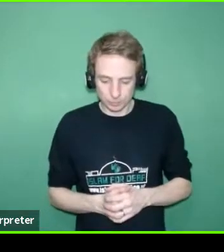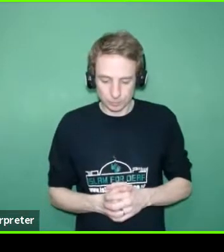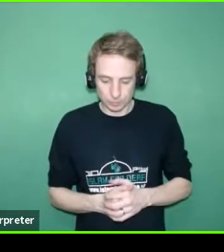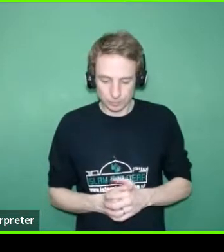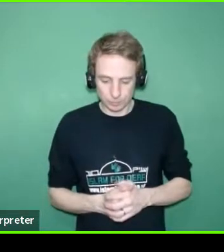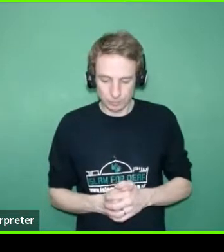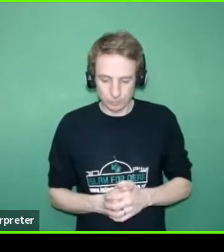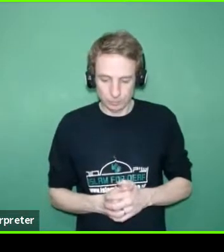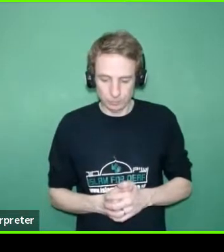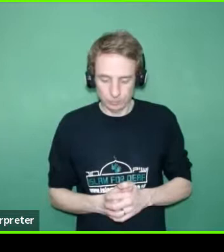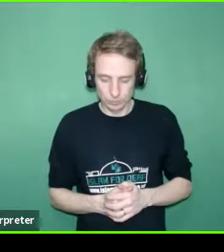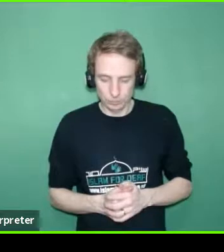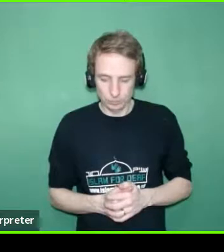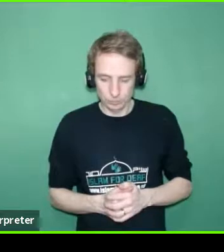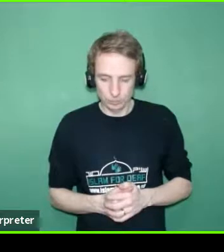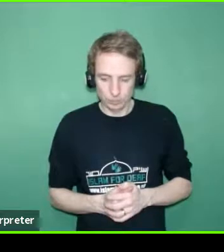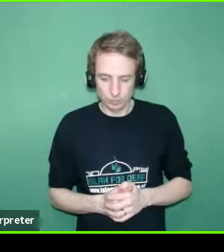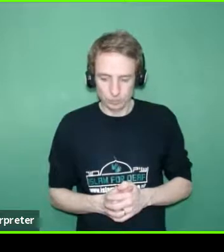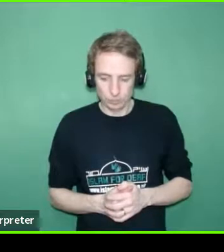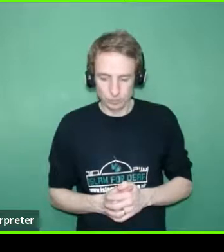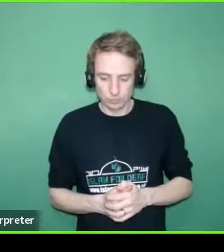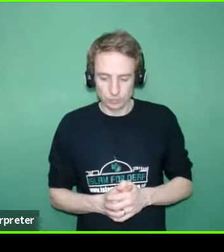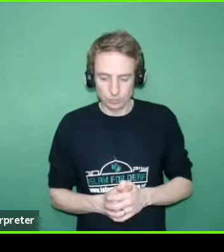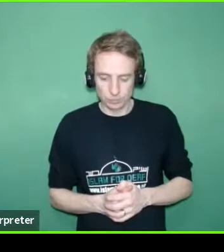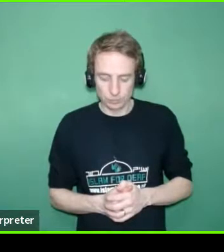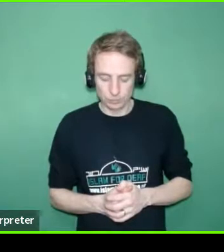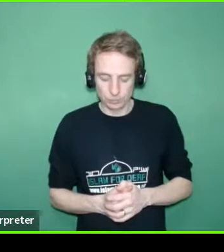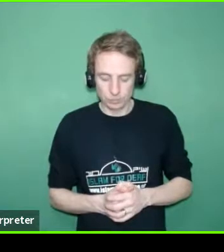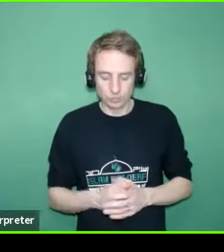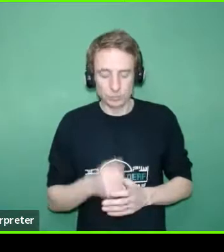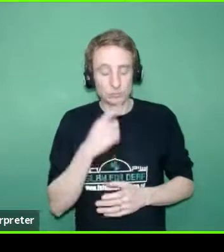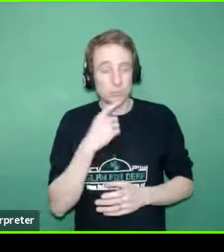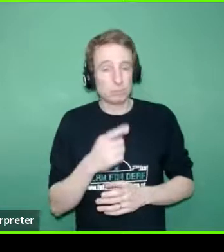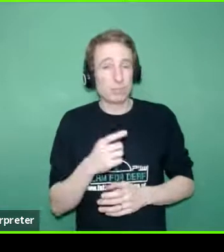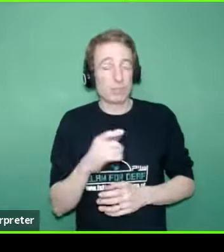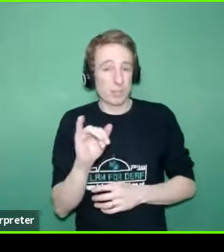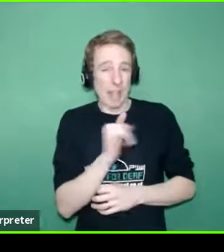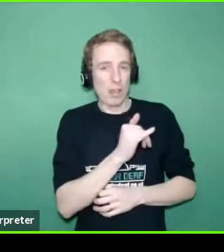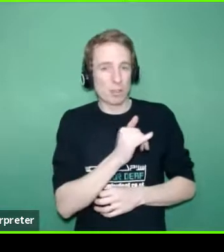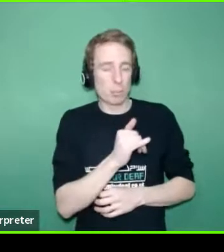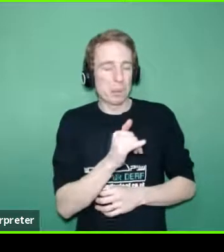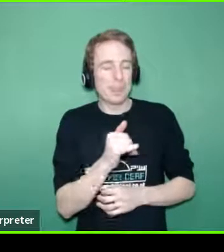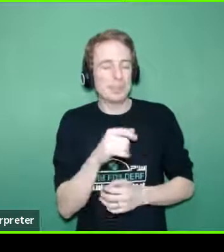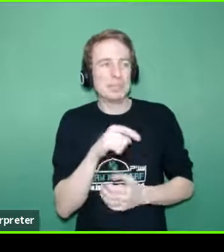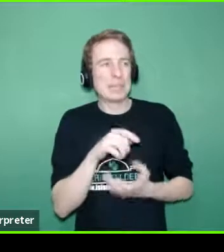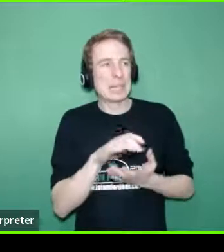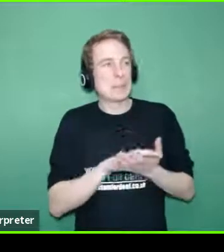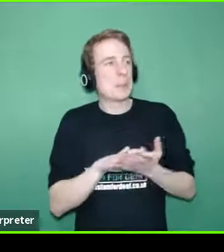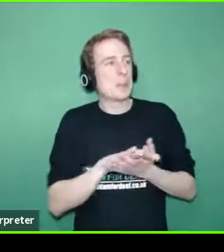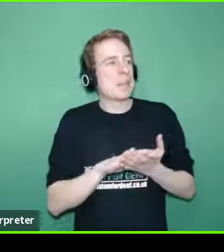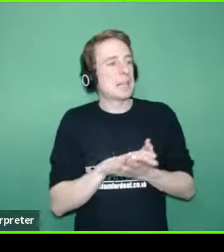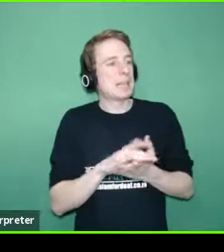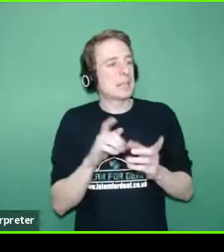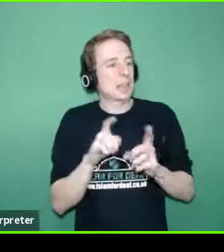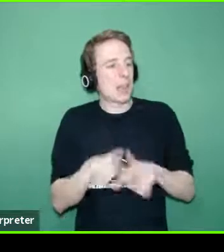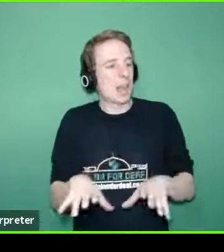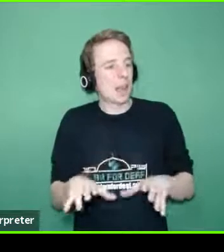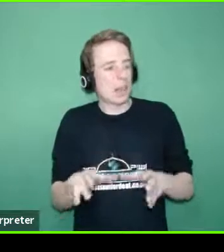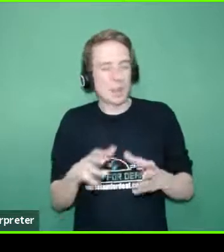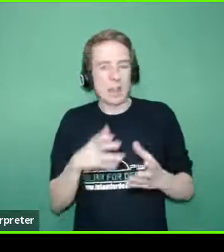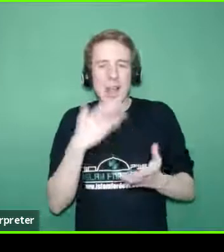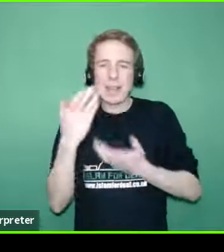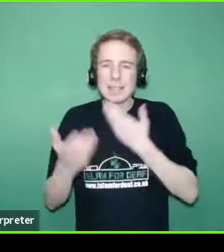it has a nice meaning in Arabic, the amazement in that which, or an explanation or clarification of the